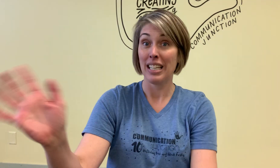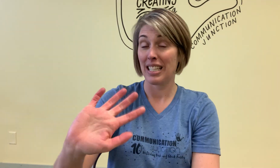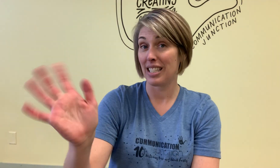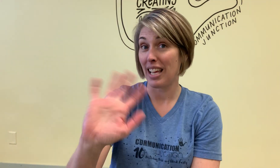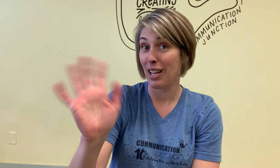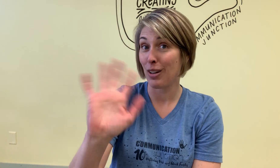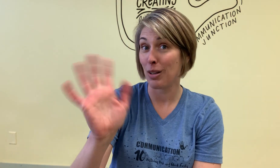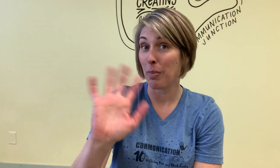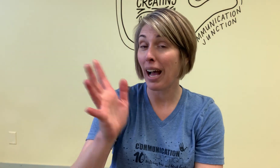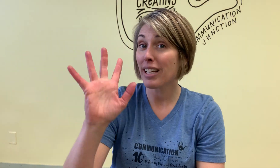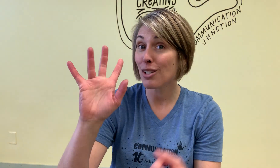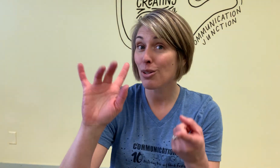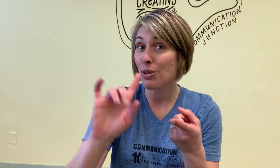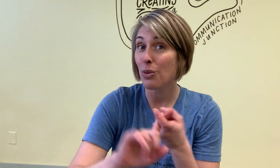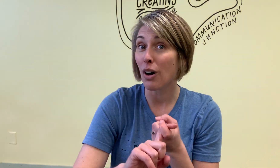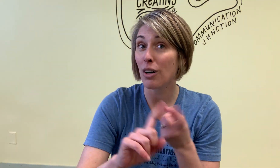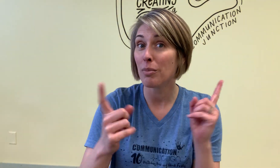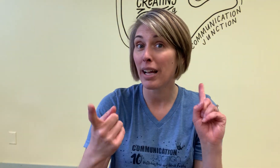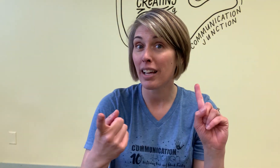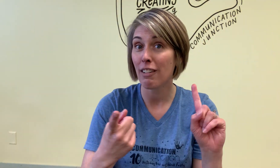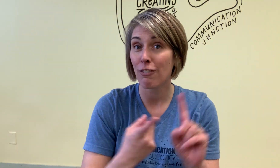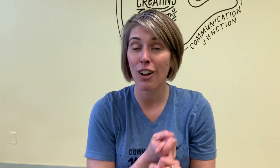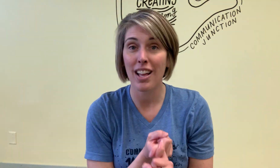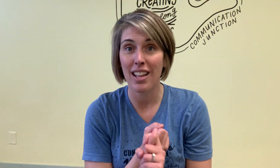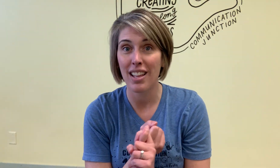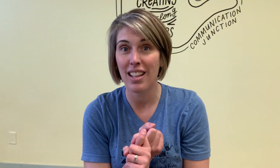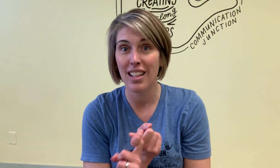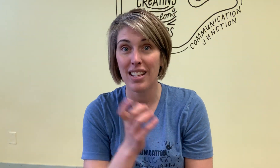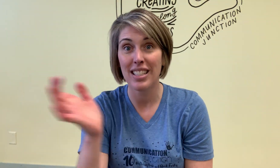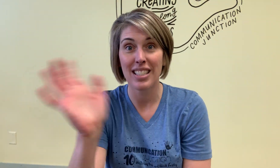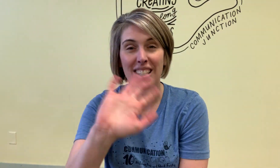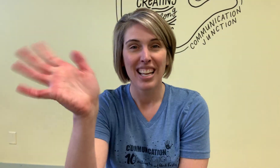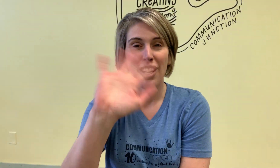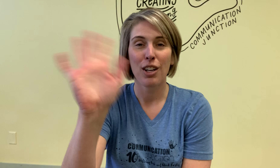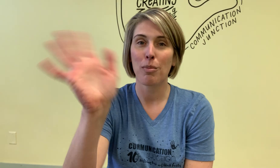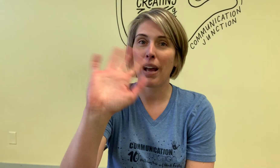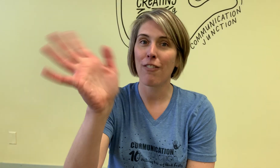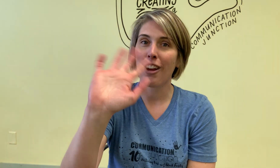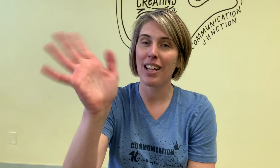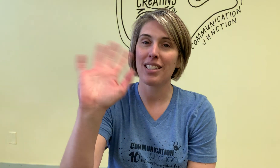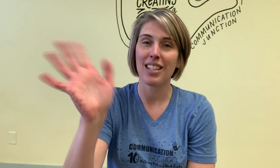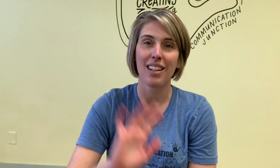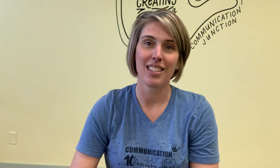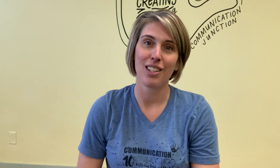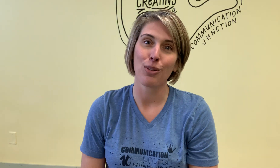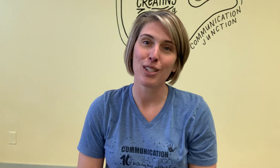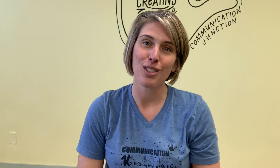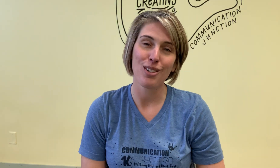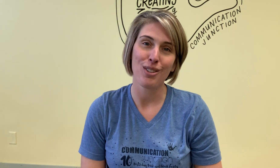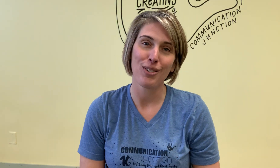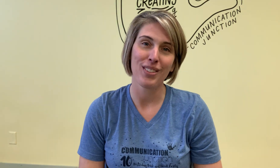to say goodbye to all my friends. Goodbye, friends. I'll see you real soon.